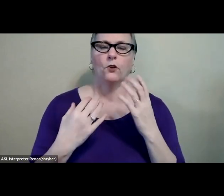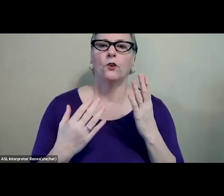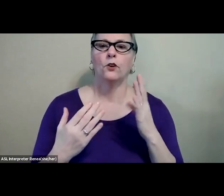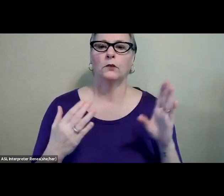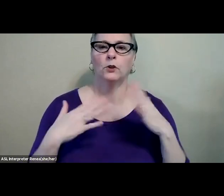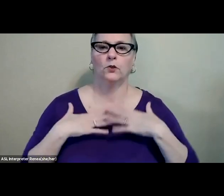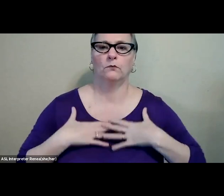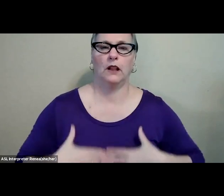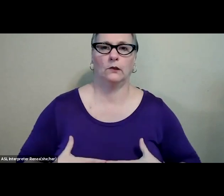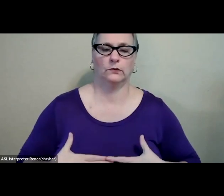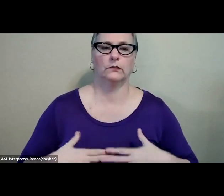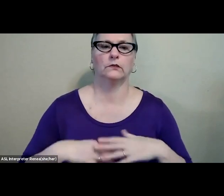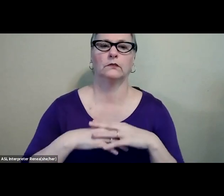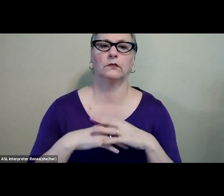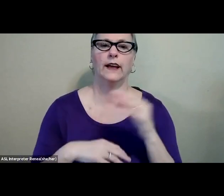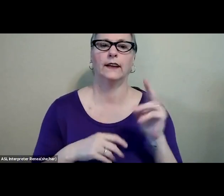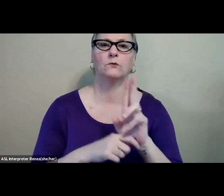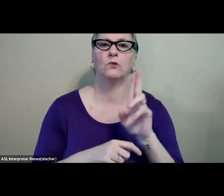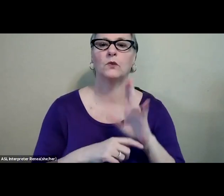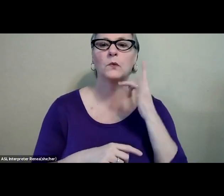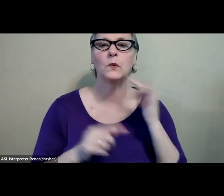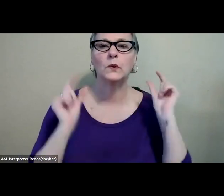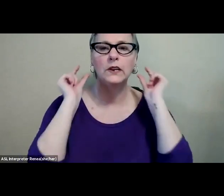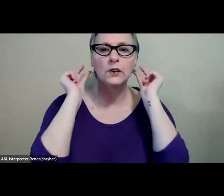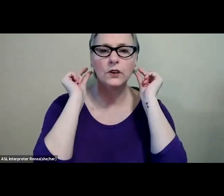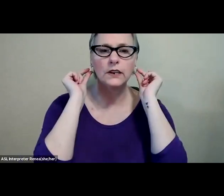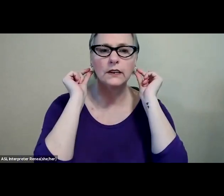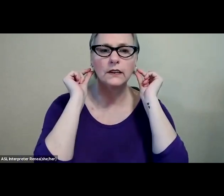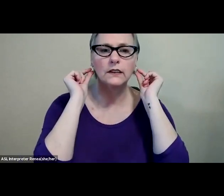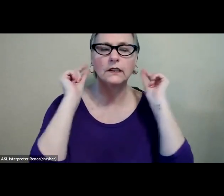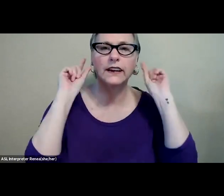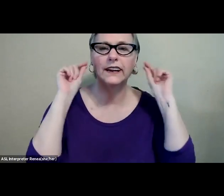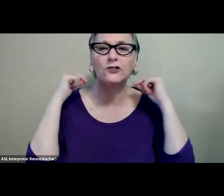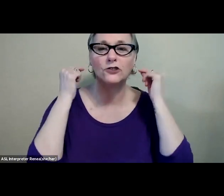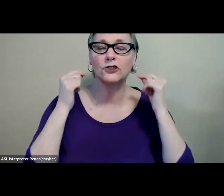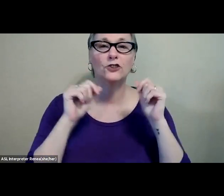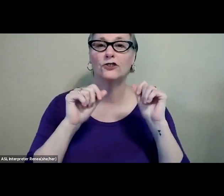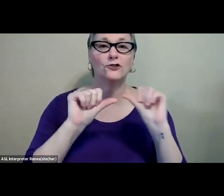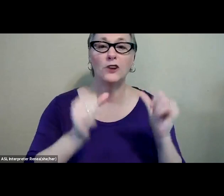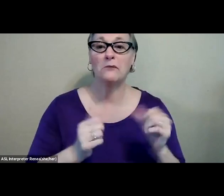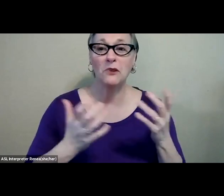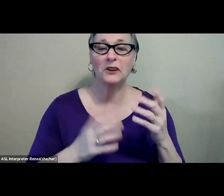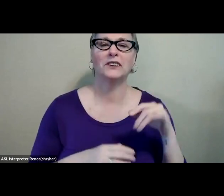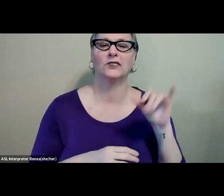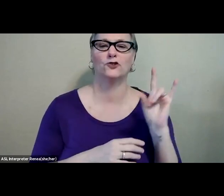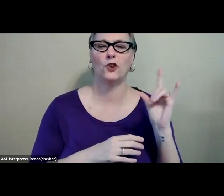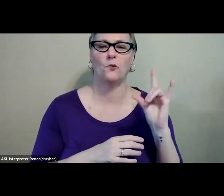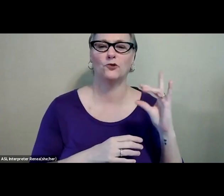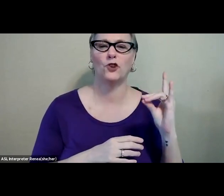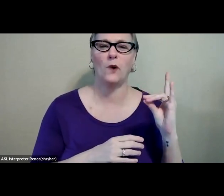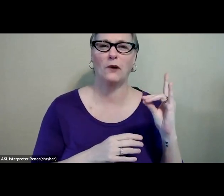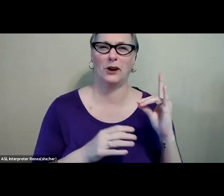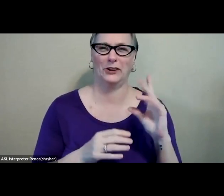blouse and i'm wearing gold earrings in the shapes of chihuahua dogs my zoom background